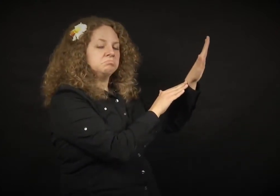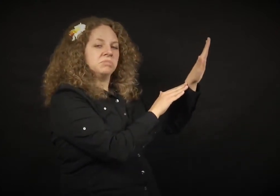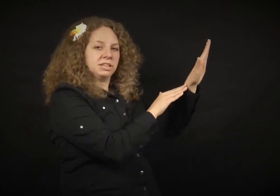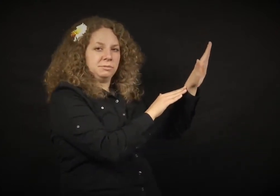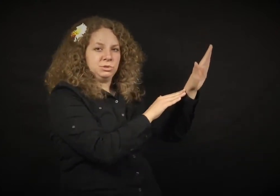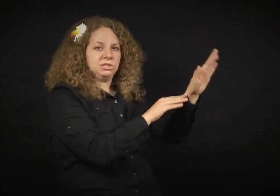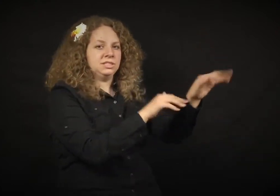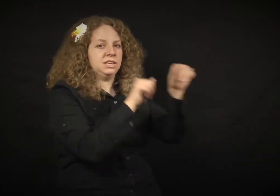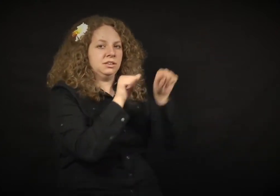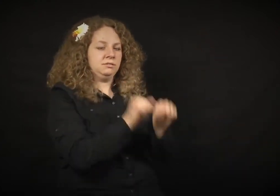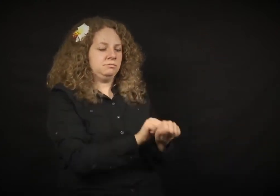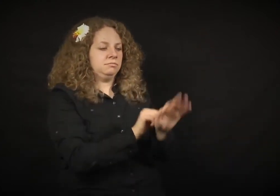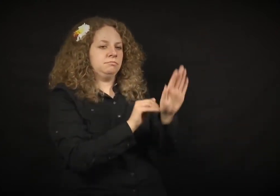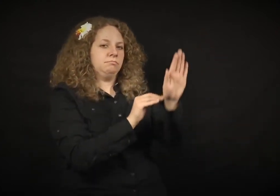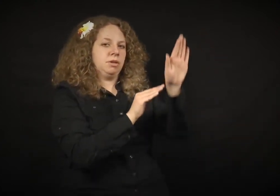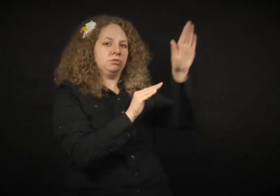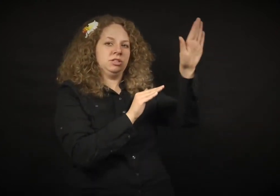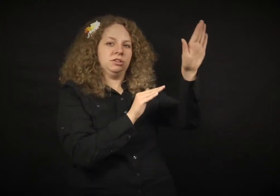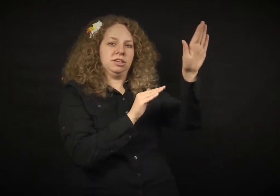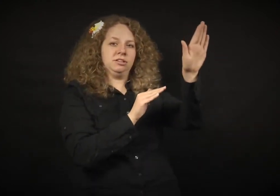That can be used as hill, mountain or hill.